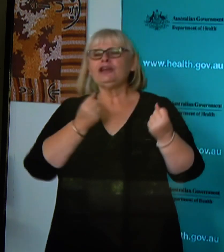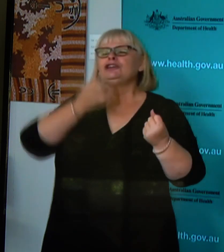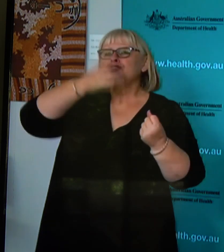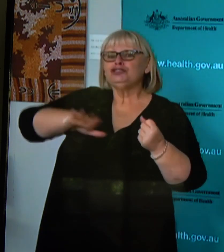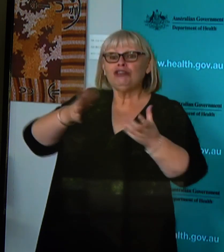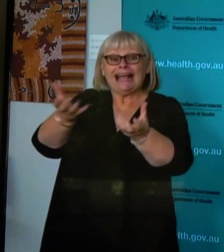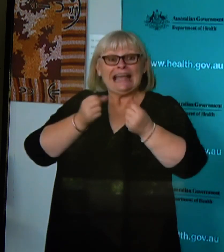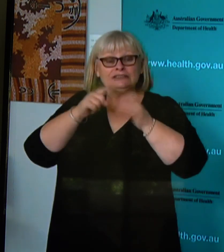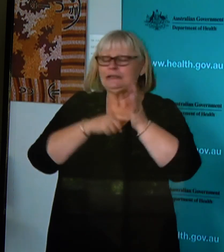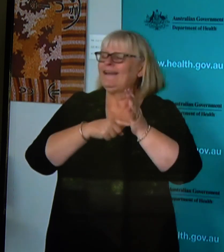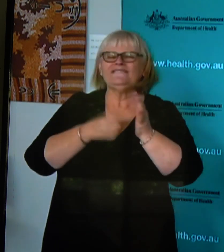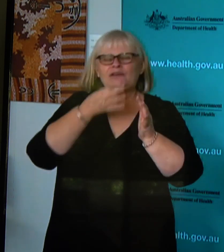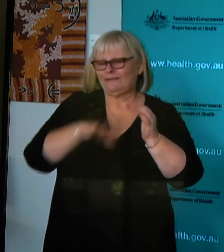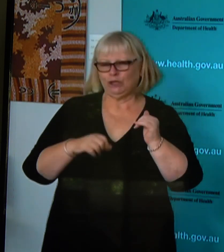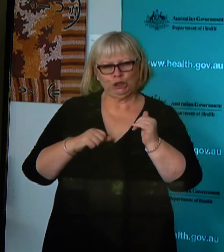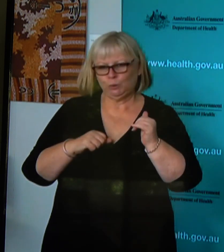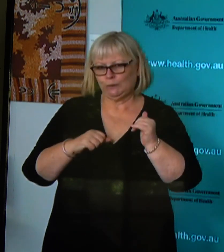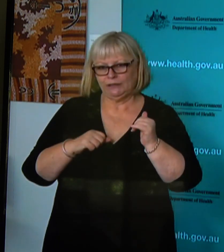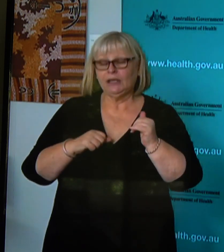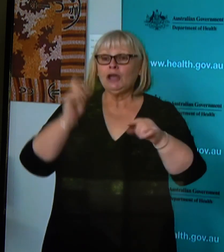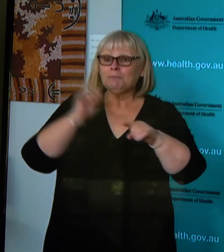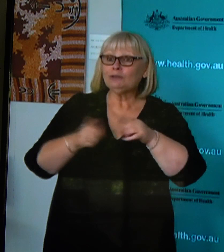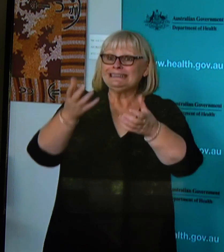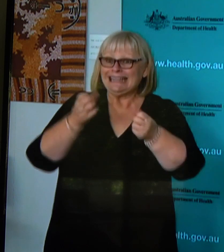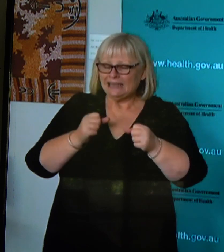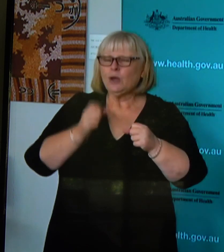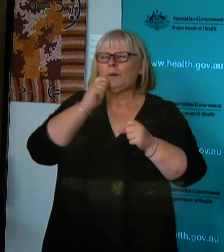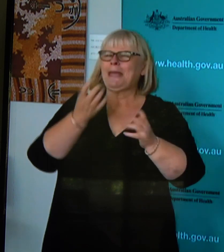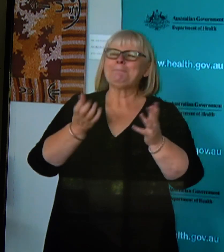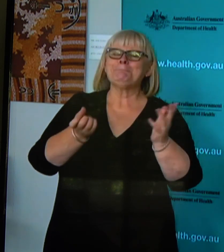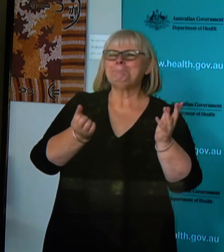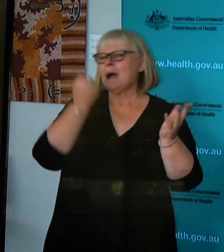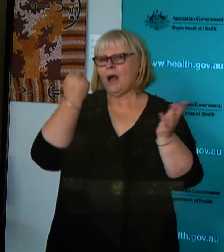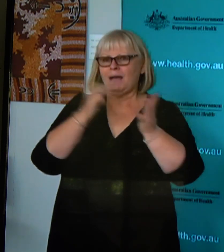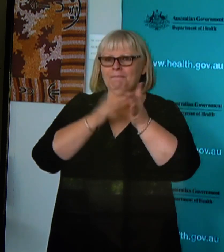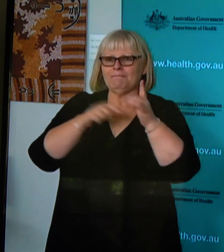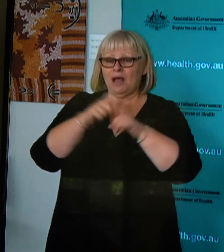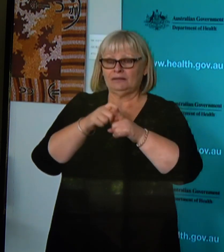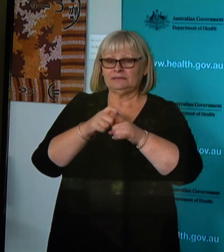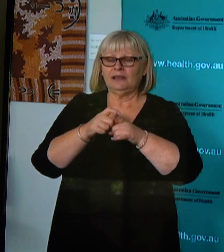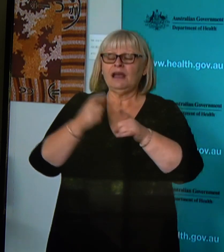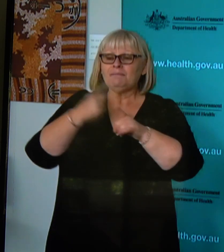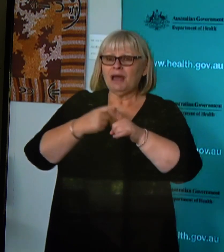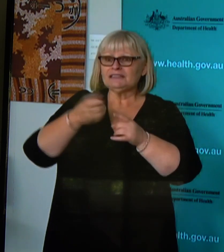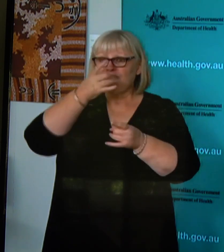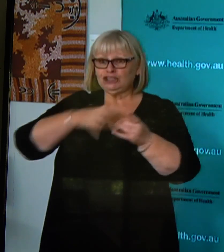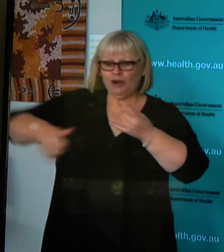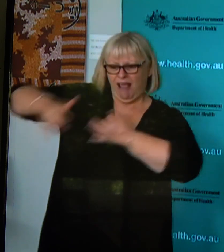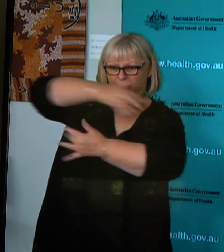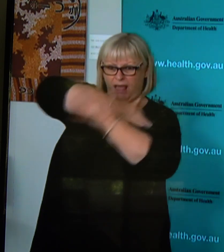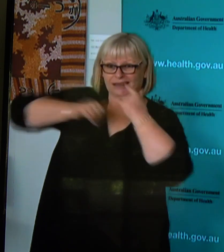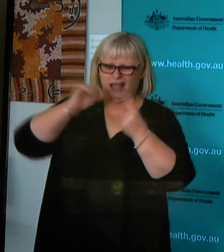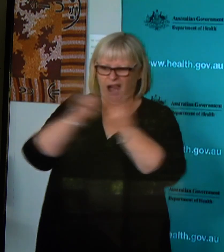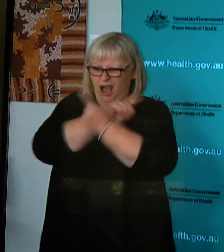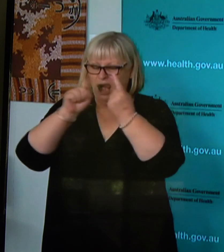kids get the illness. Those that get the illness are mainly mild. They don't appear to be transmitting between children. In fact, it's